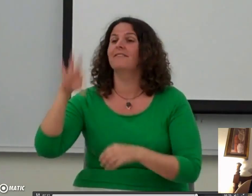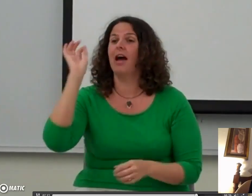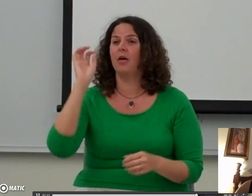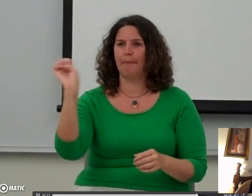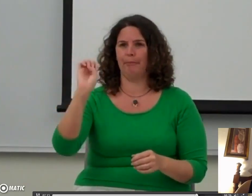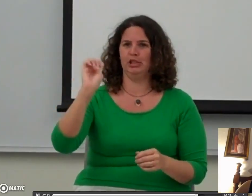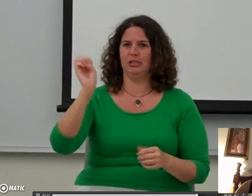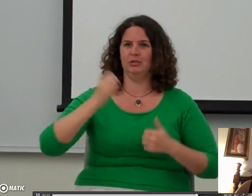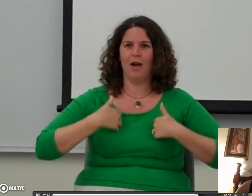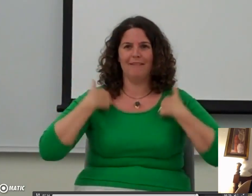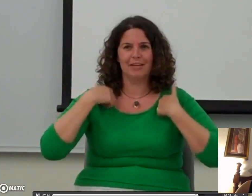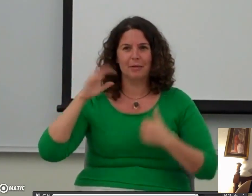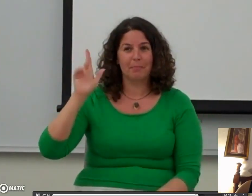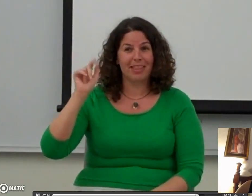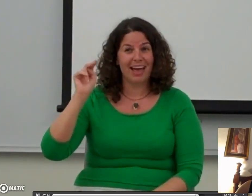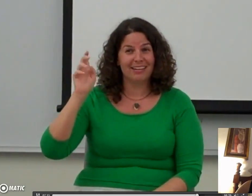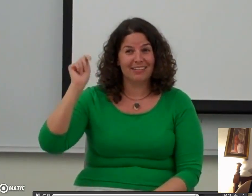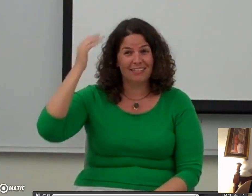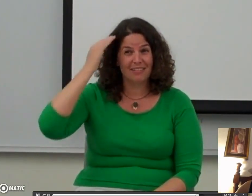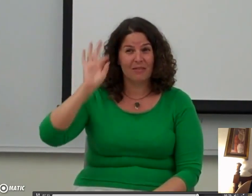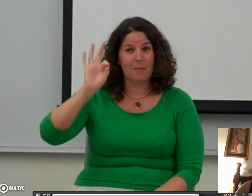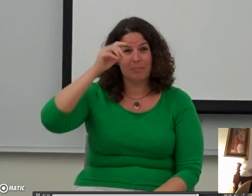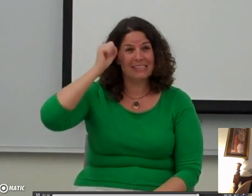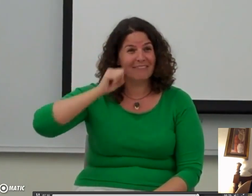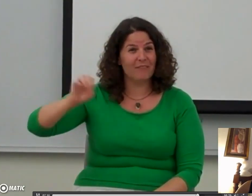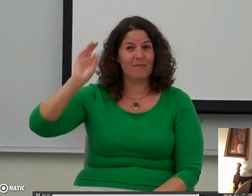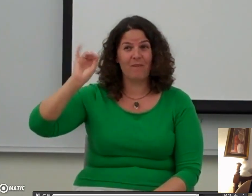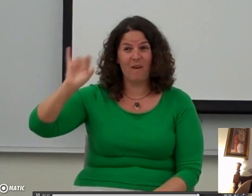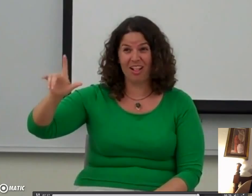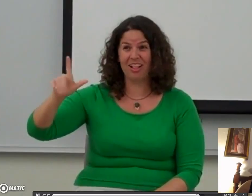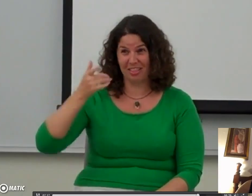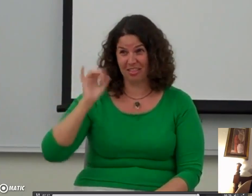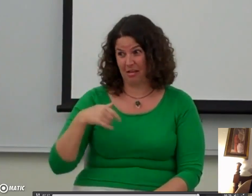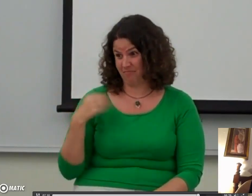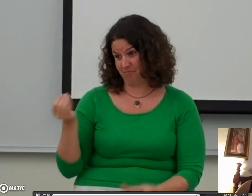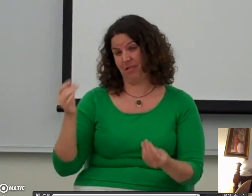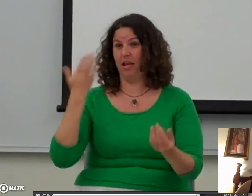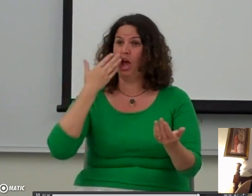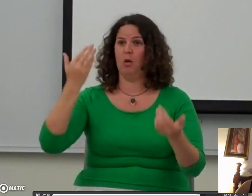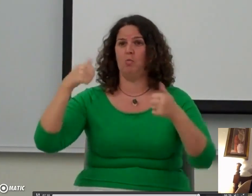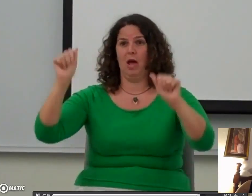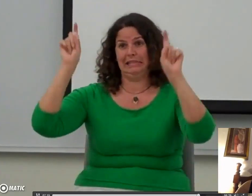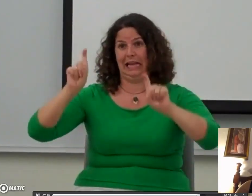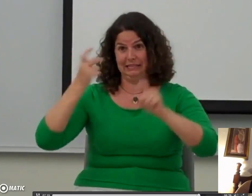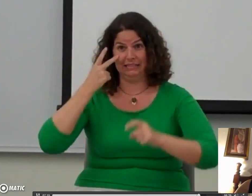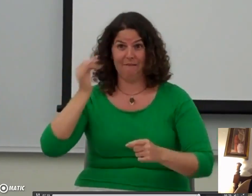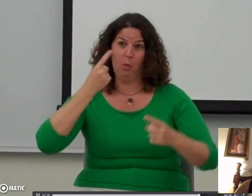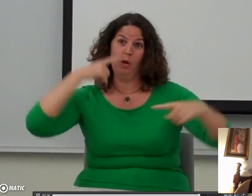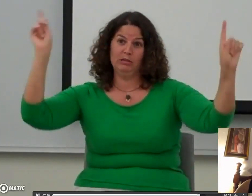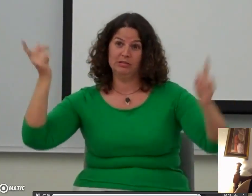I went through my bag, and then I had an emergency blanket. So I had that, and I said, okay, well, I'm going to test and see